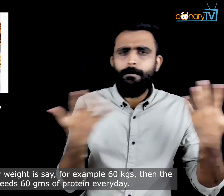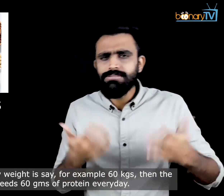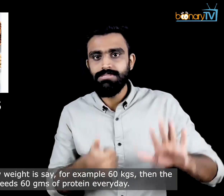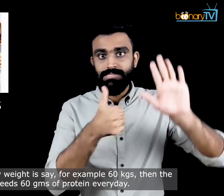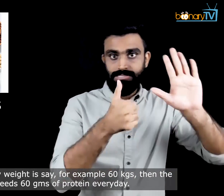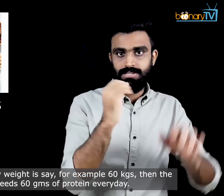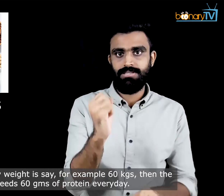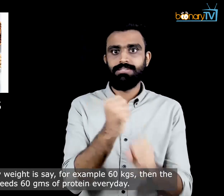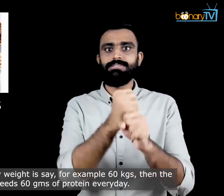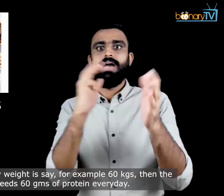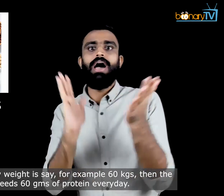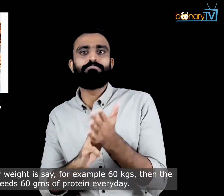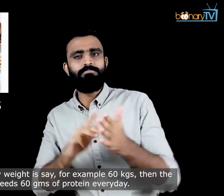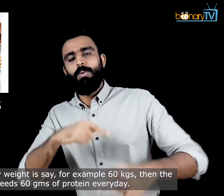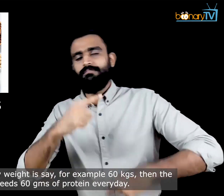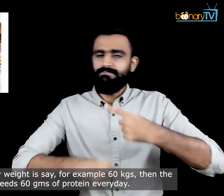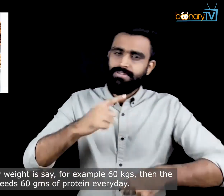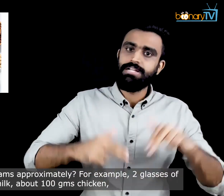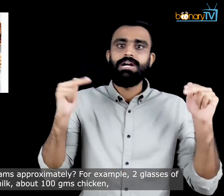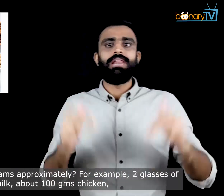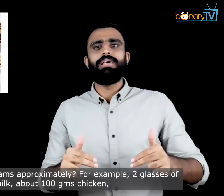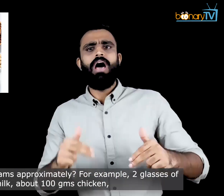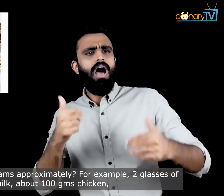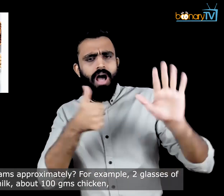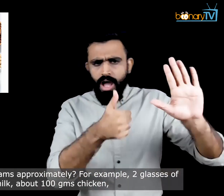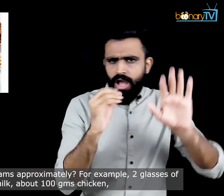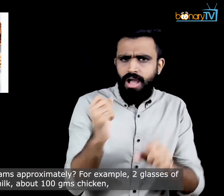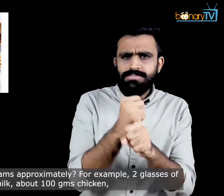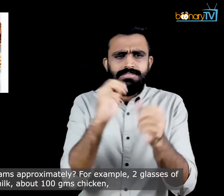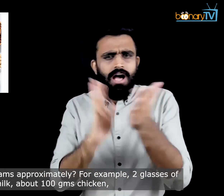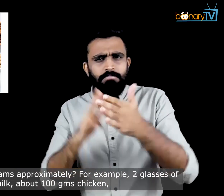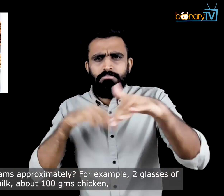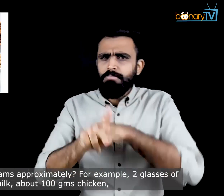day how much is 60 grams approximately